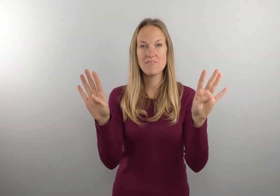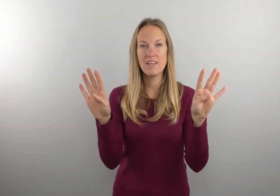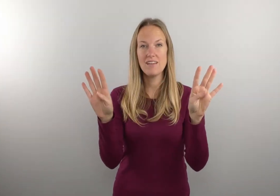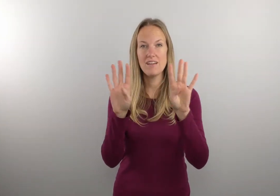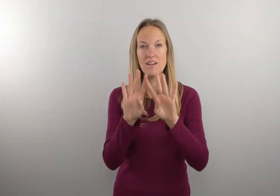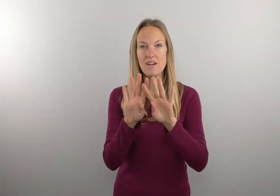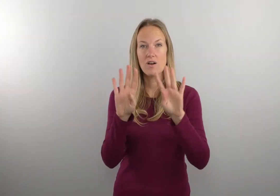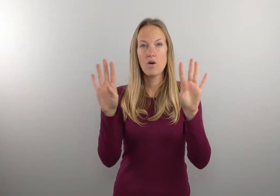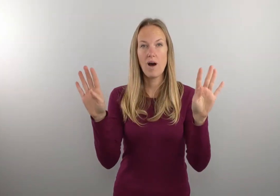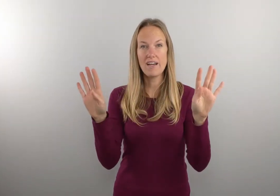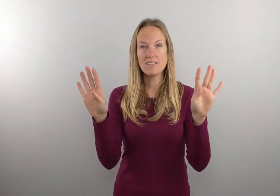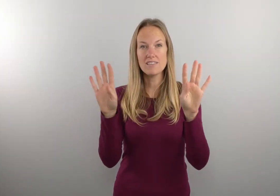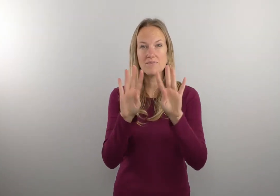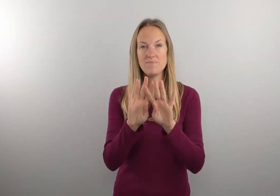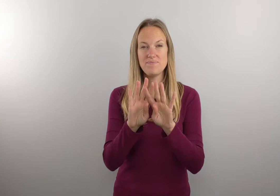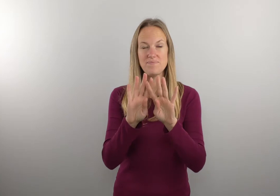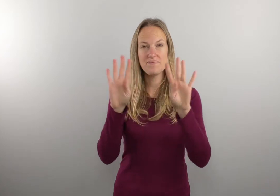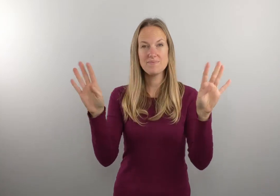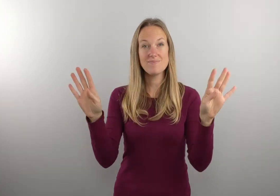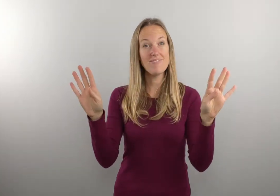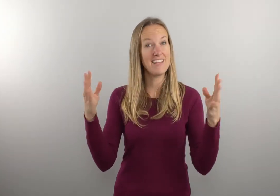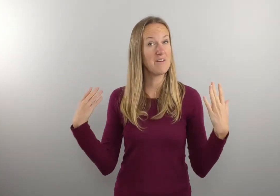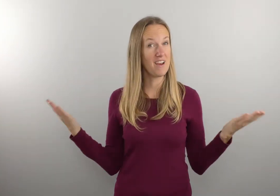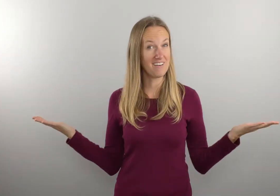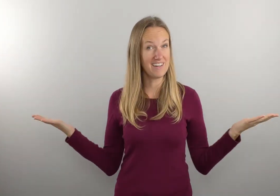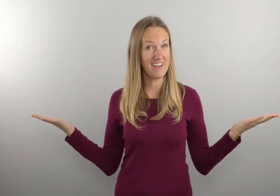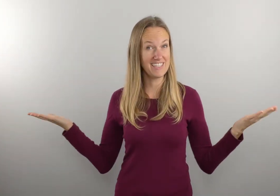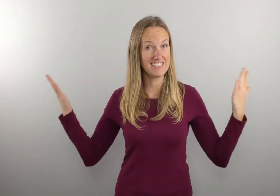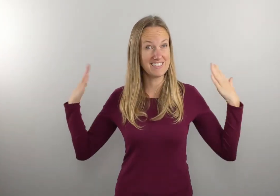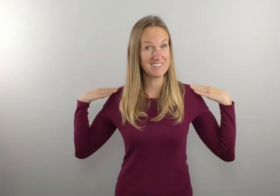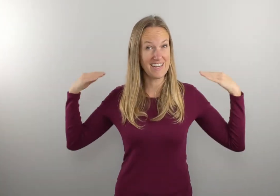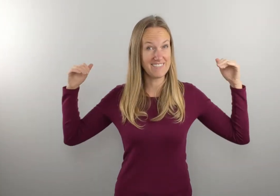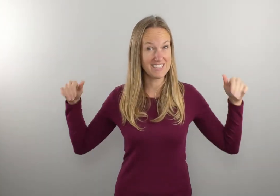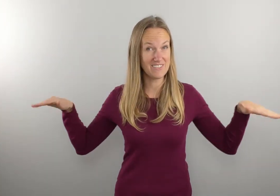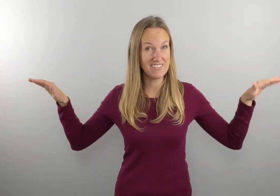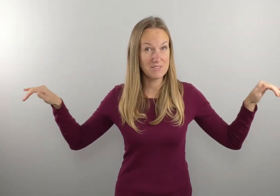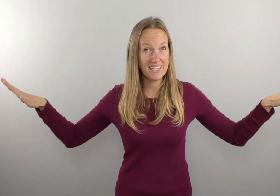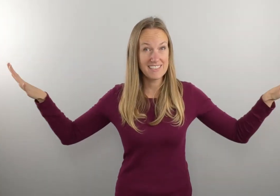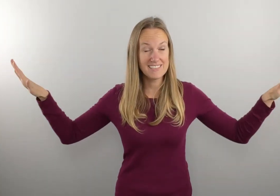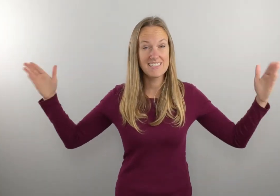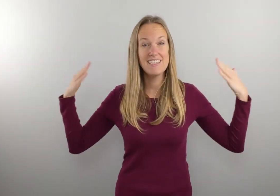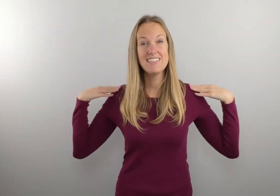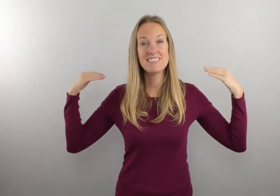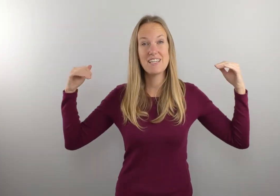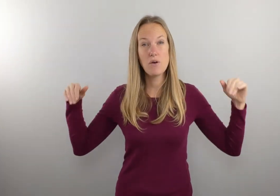Okay? Choirs. And then we already know angels, right? We're showing those wings. Sing choirs